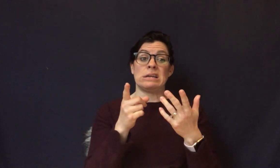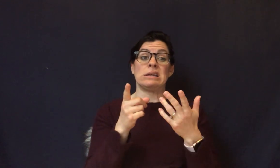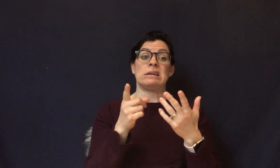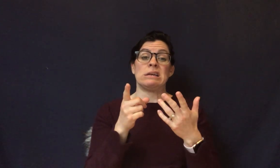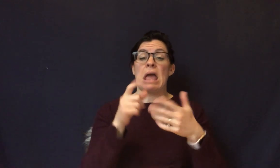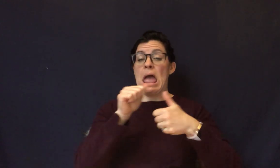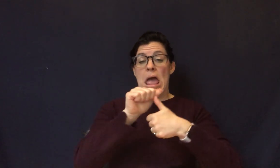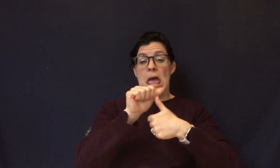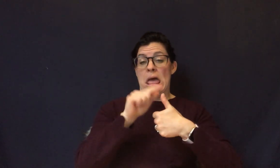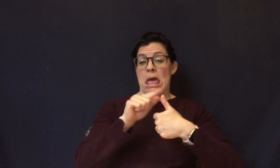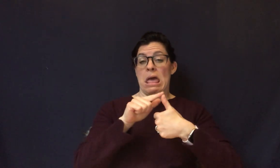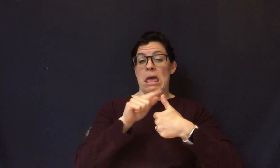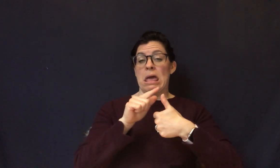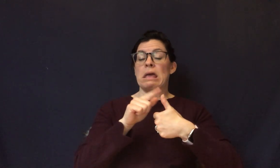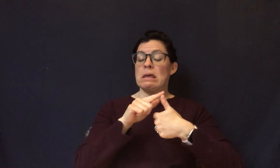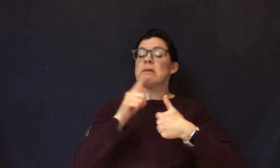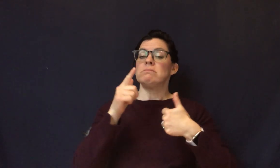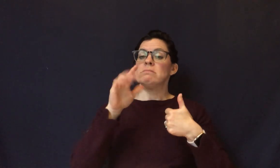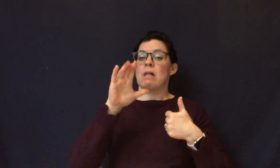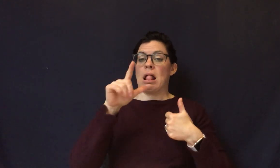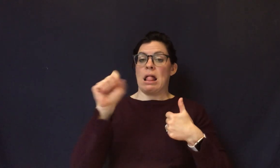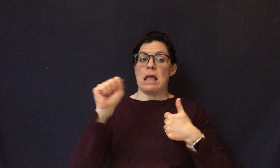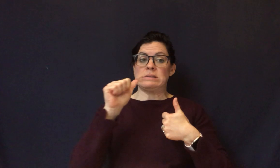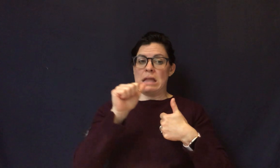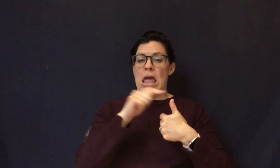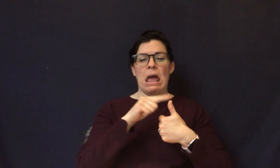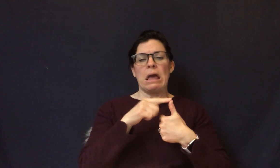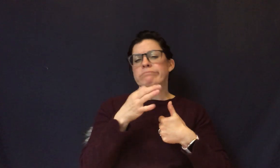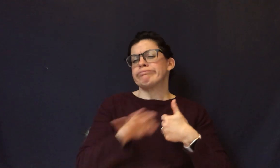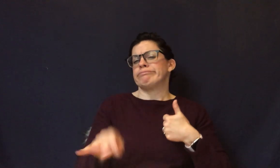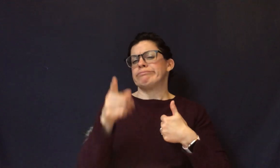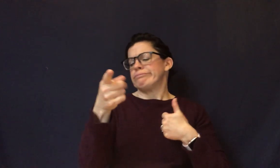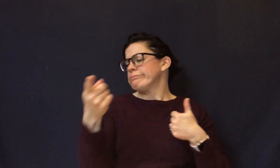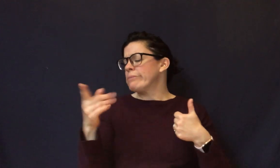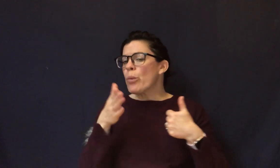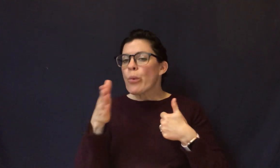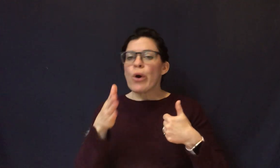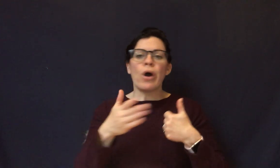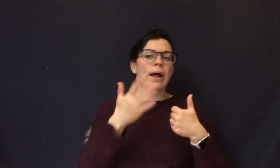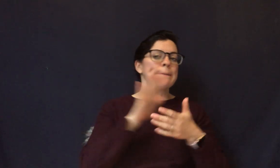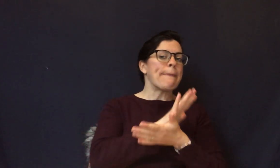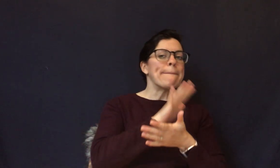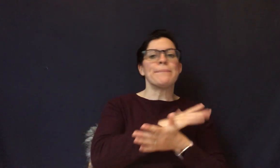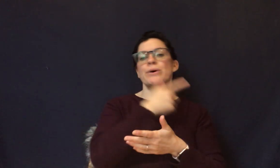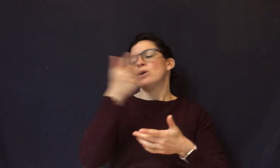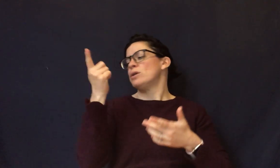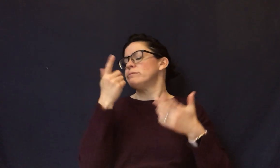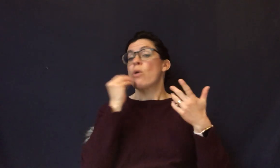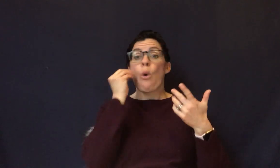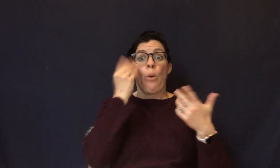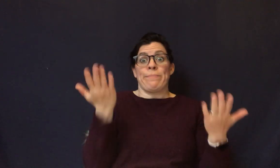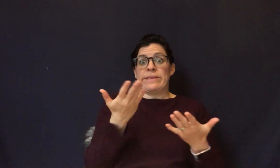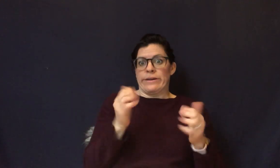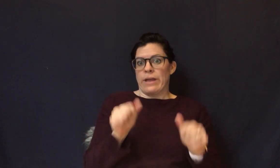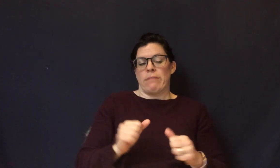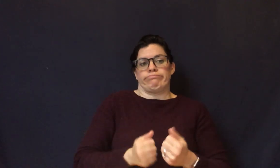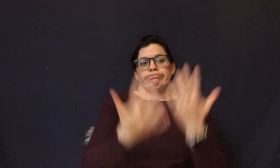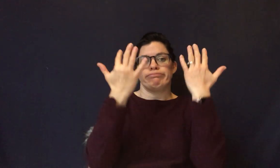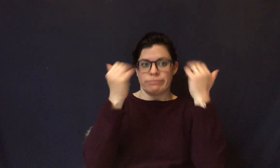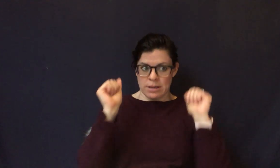complicated, but they could happen in a house. They could happen in your garage where you keep certain things. So now let's go back to Megan. Megan, what's a type